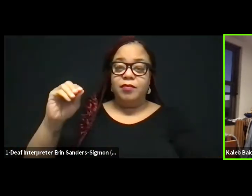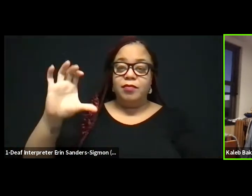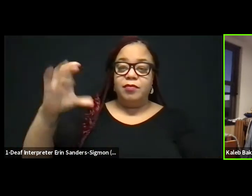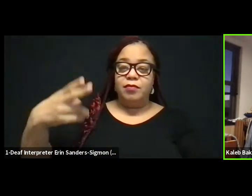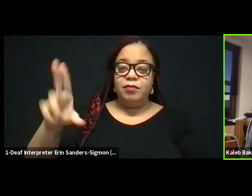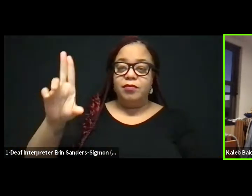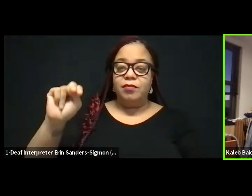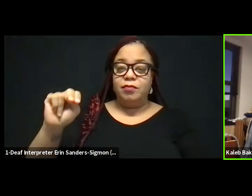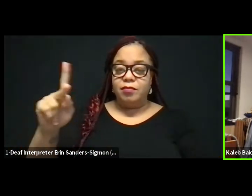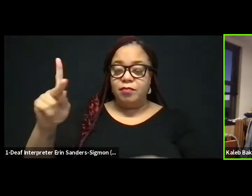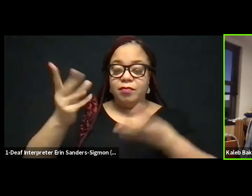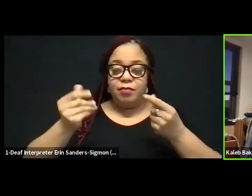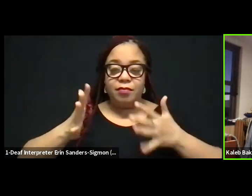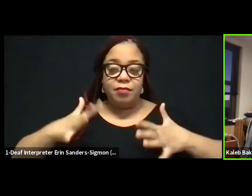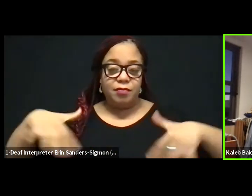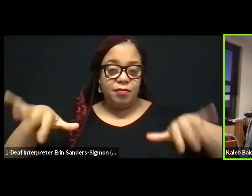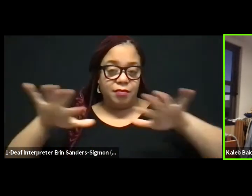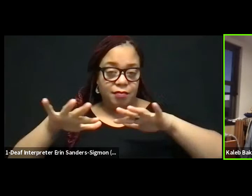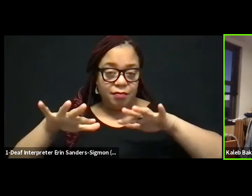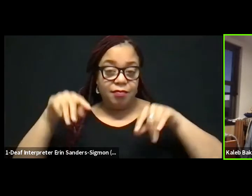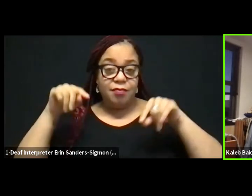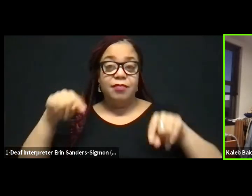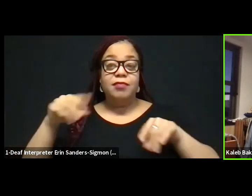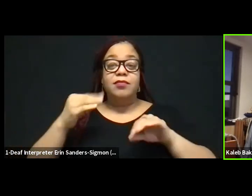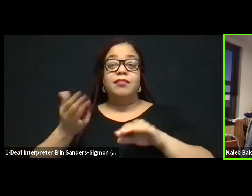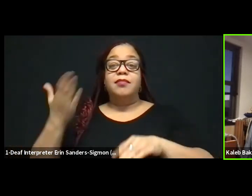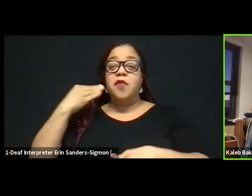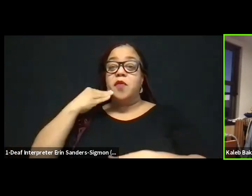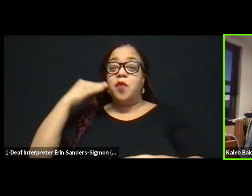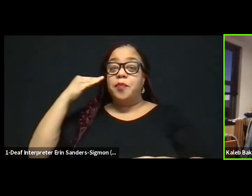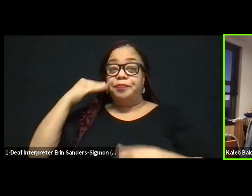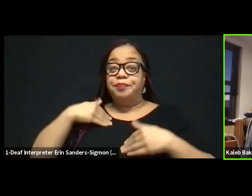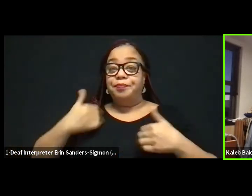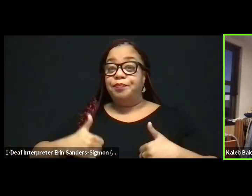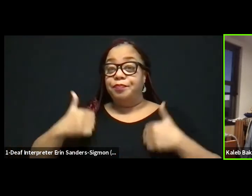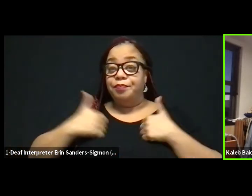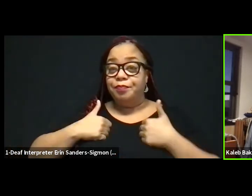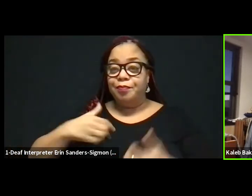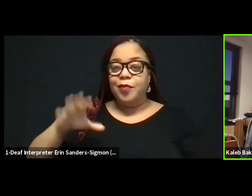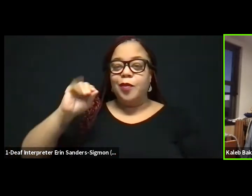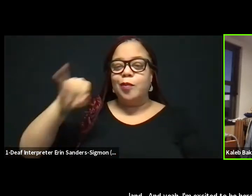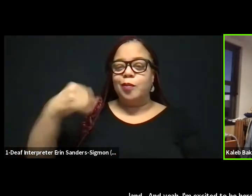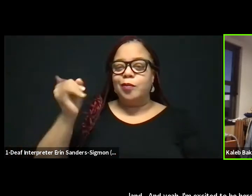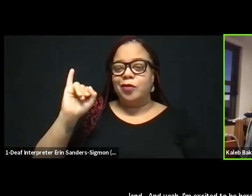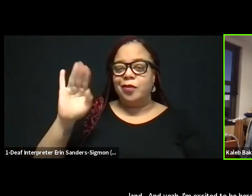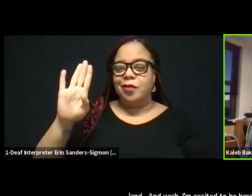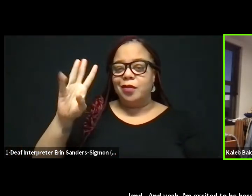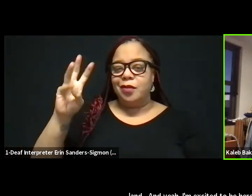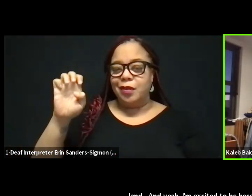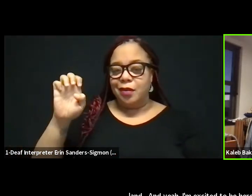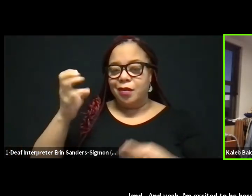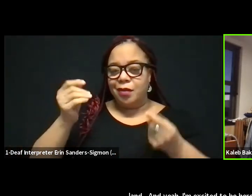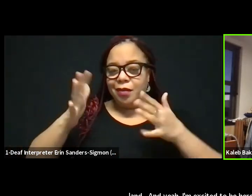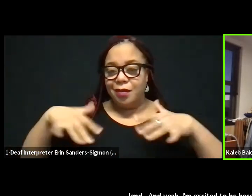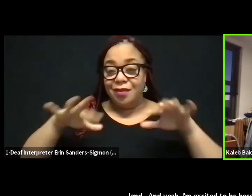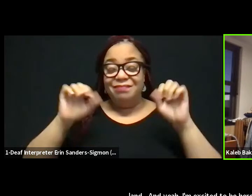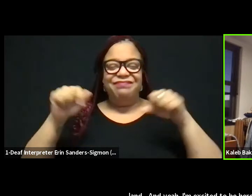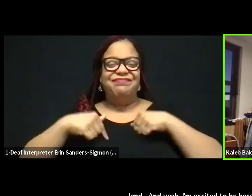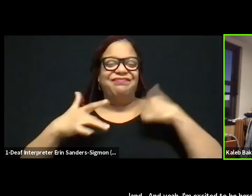I'm excited to be here. I just wanna thank everyone for having me and having the rest of the panelists on.